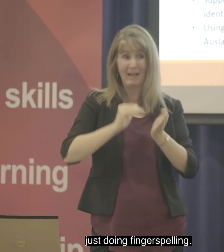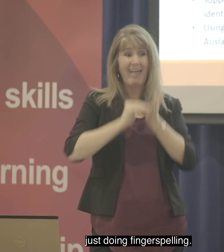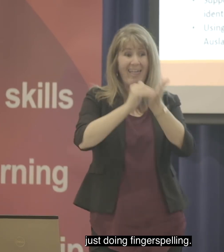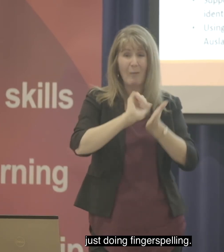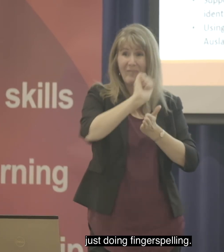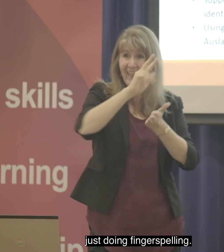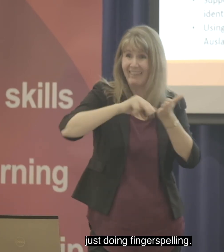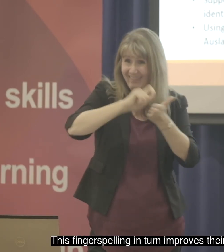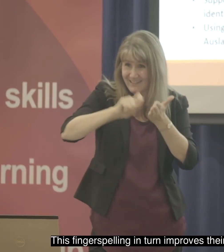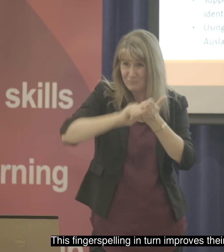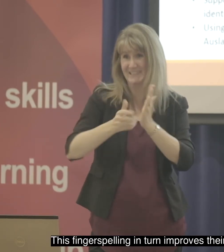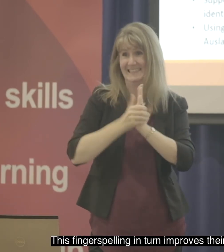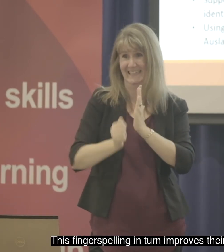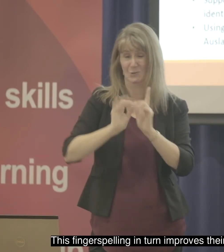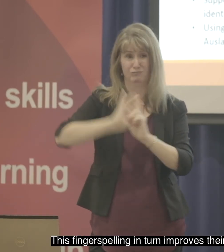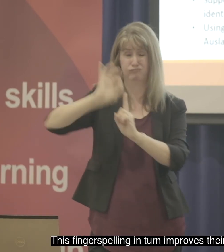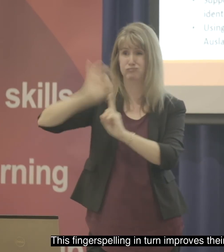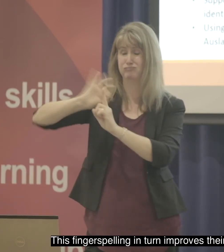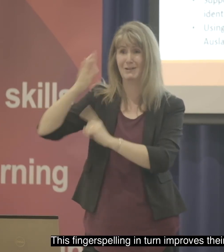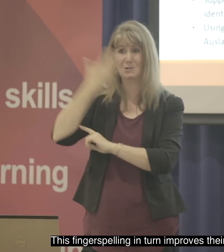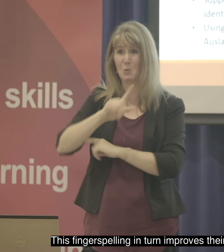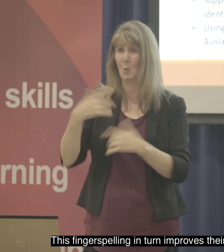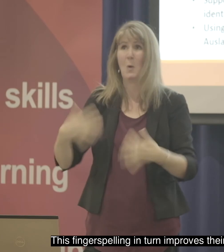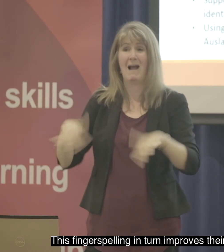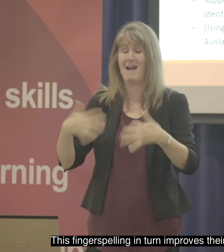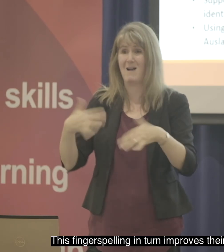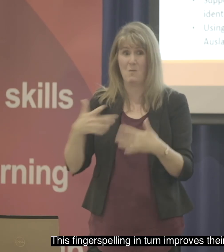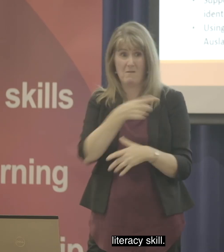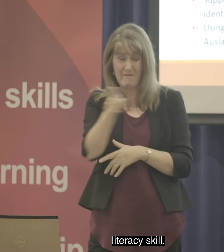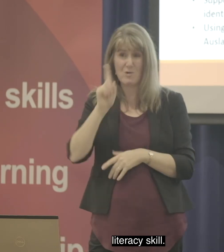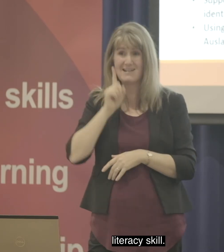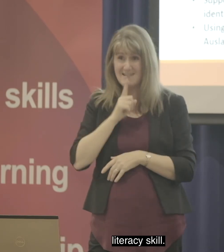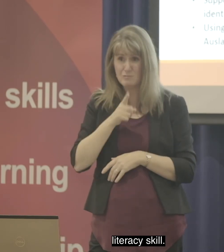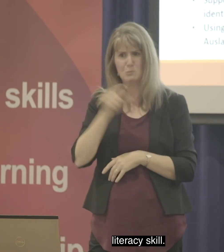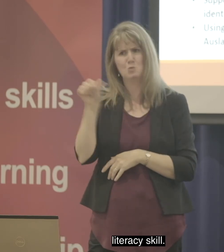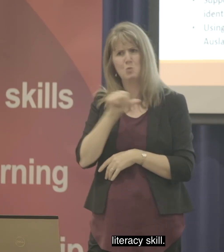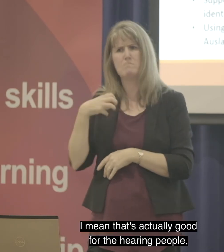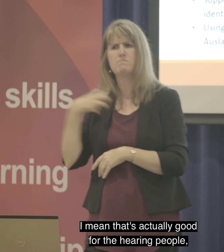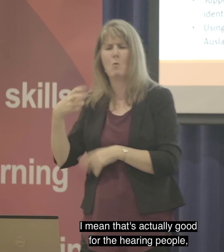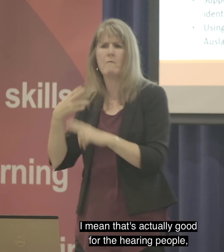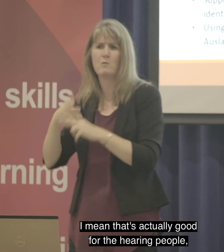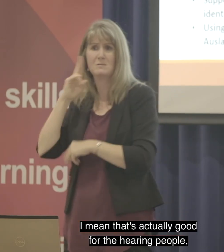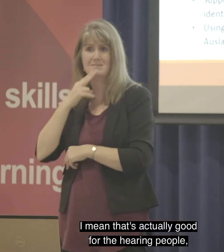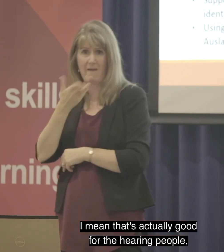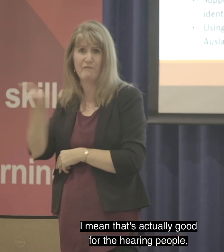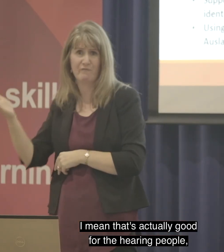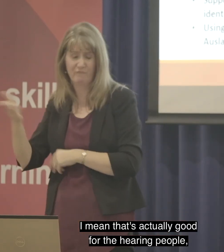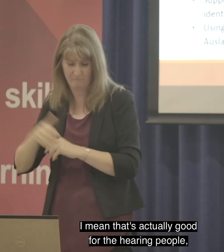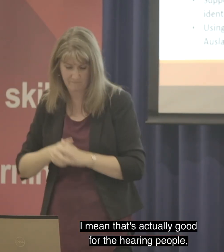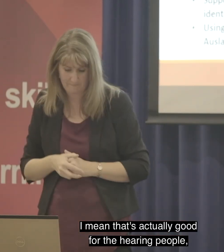finger spelling. And this finger spelling in turn improves their literacy skill. I mean, that's actually good for the hearing people,